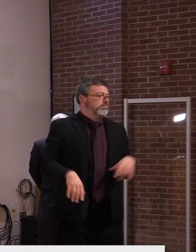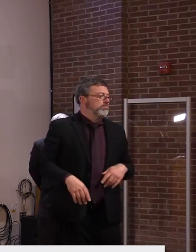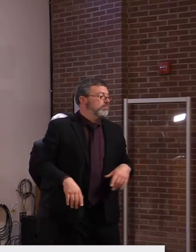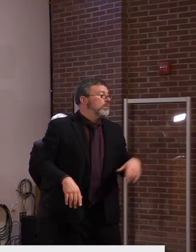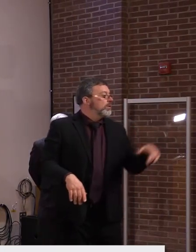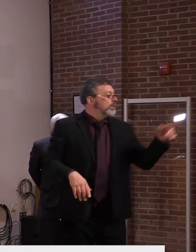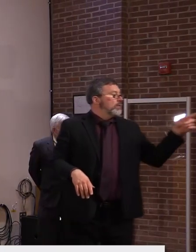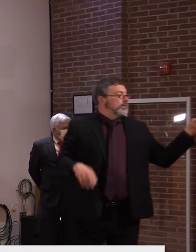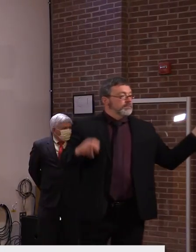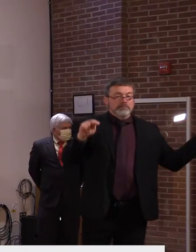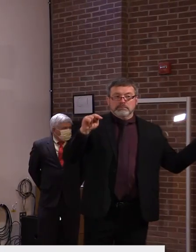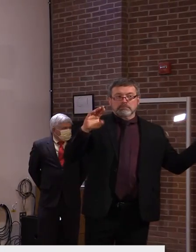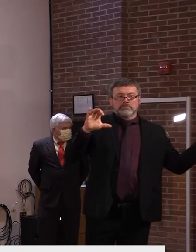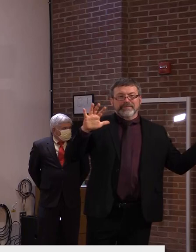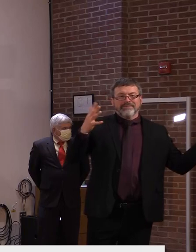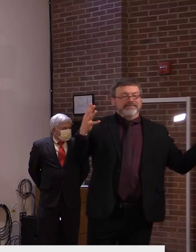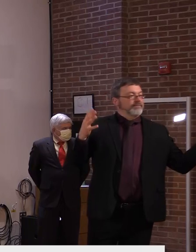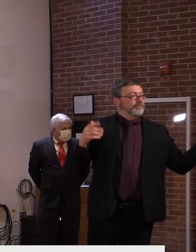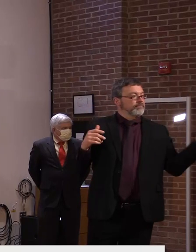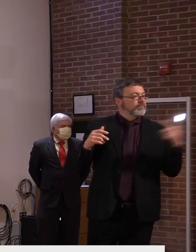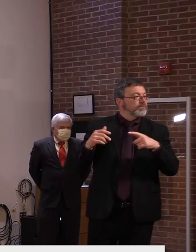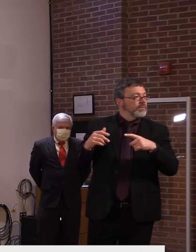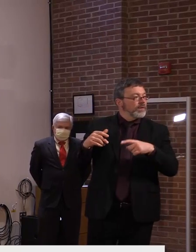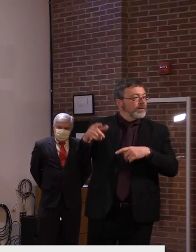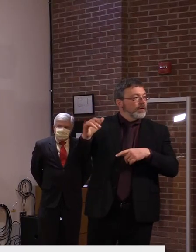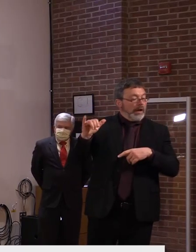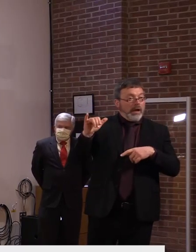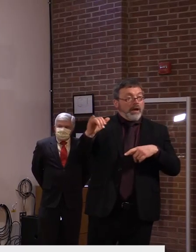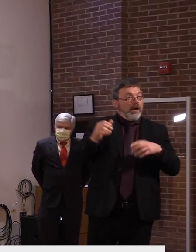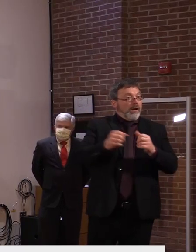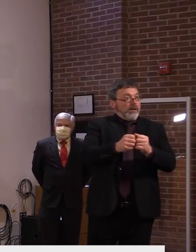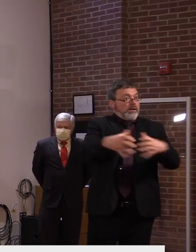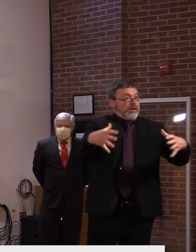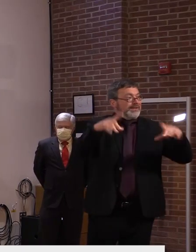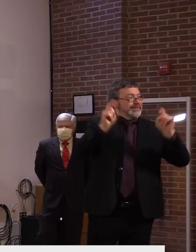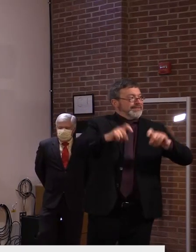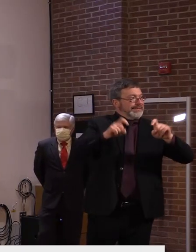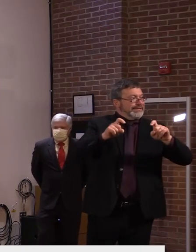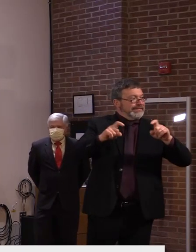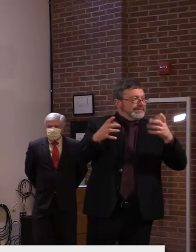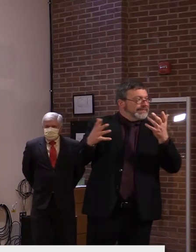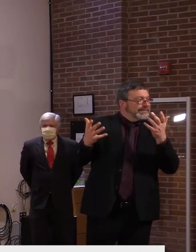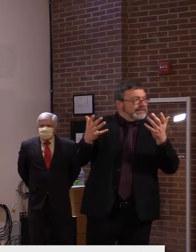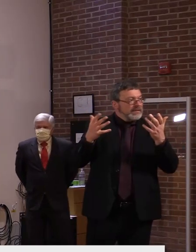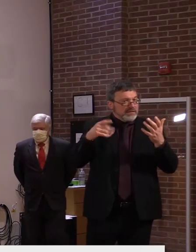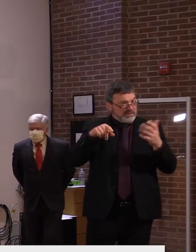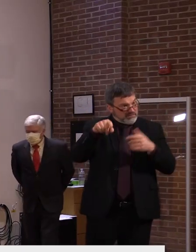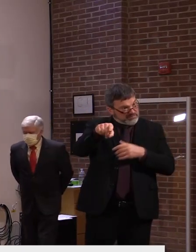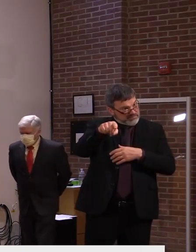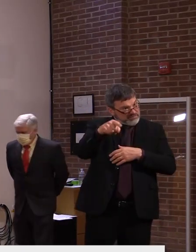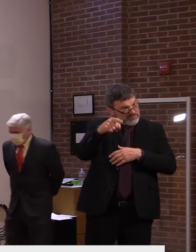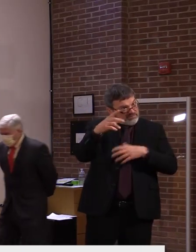Capacity be consistent through this week and Friday, Saturday?